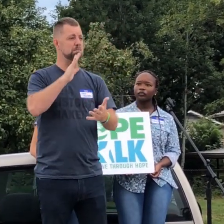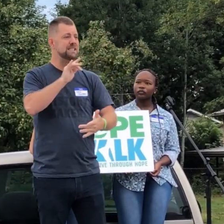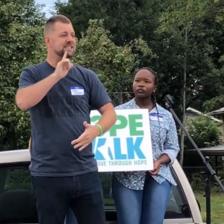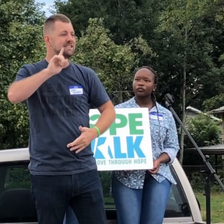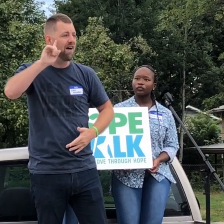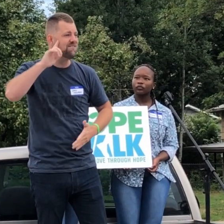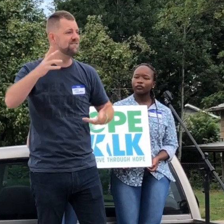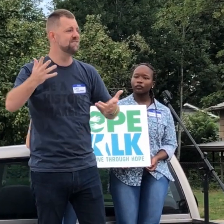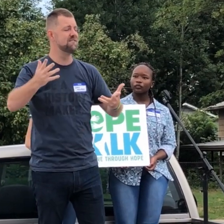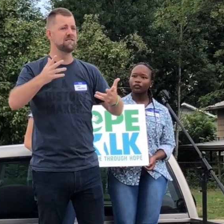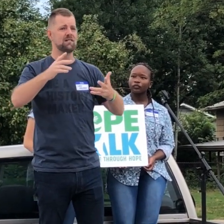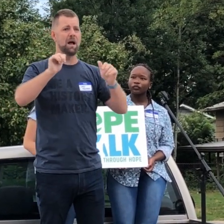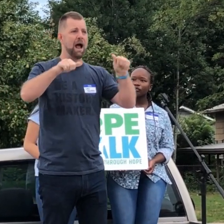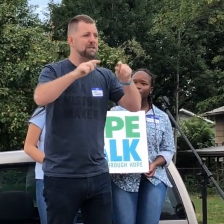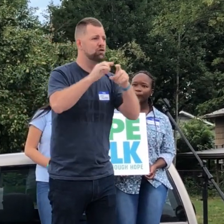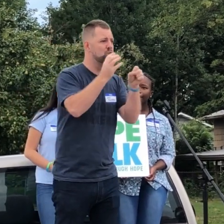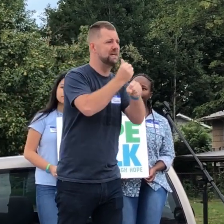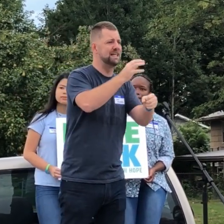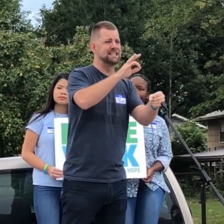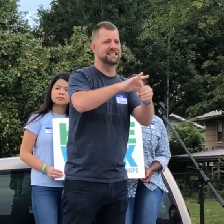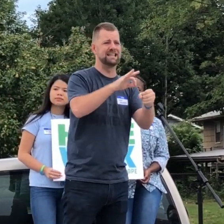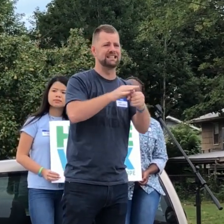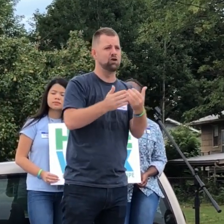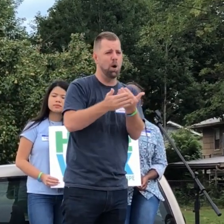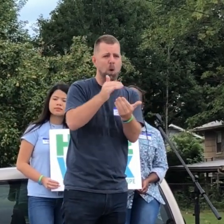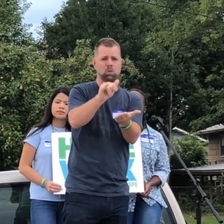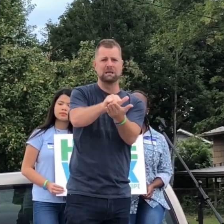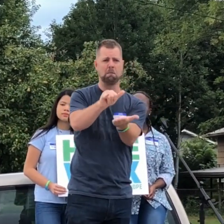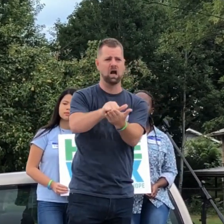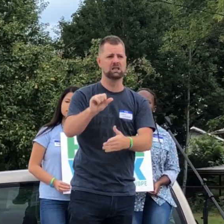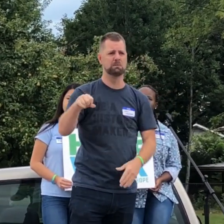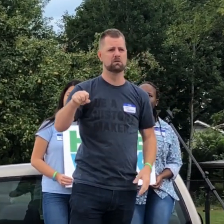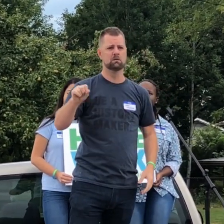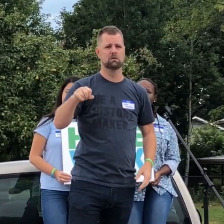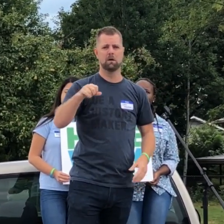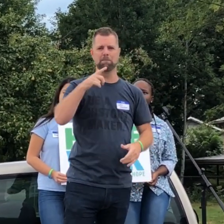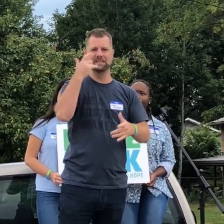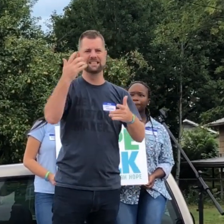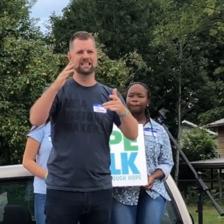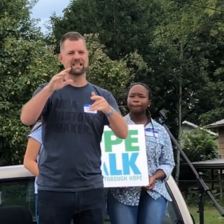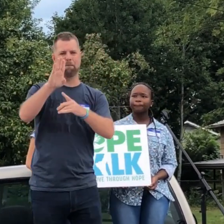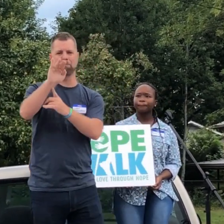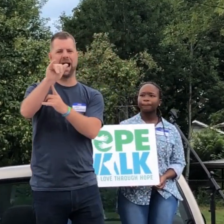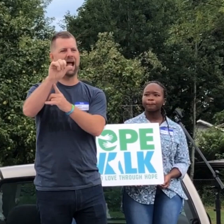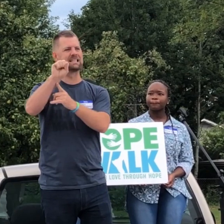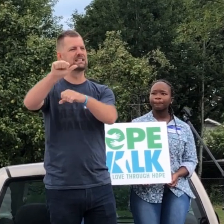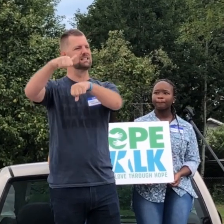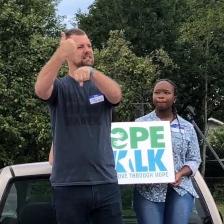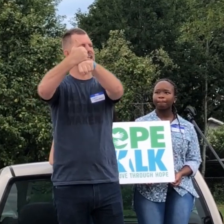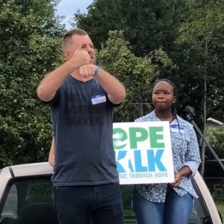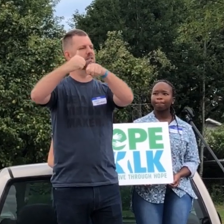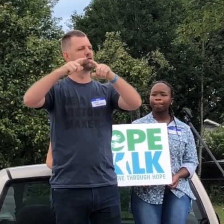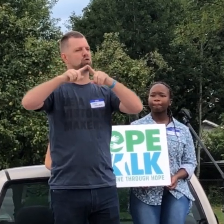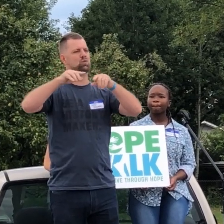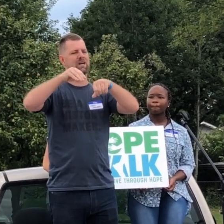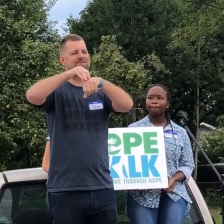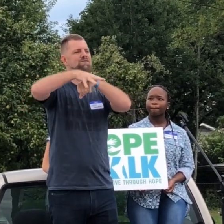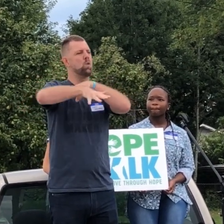because that's what our hope is. Yes, I'm deaf, but I'm able to win an election that's almost impossible, because there's a bias set